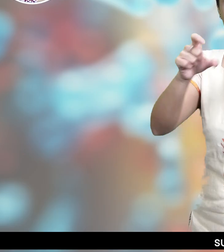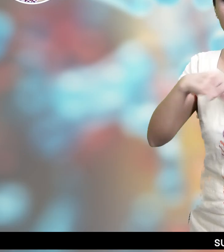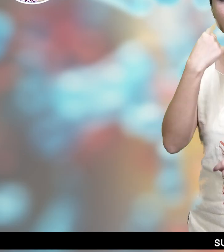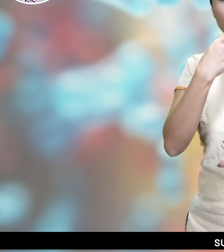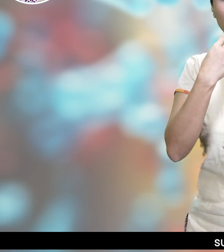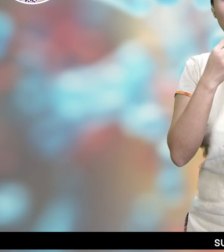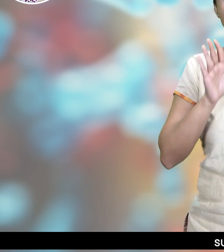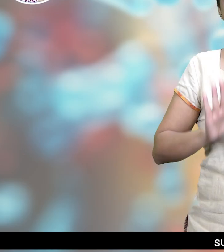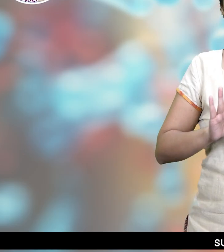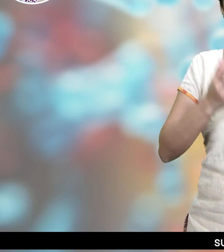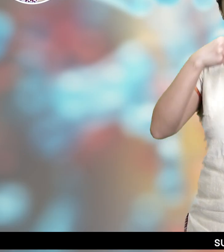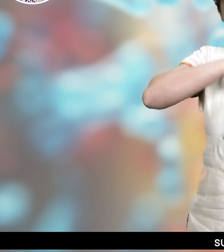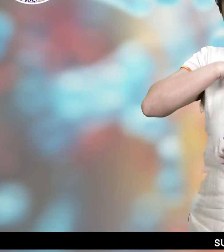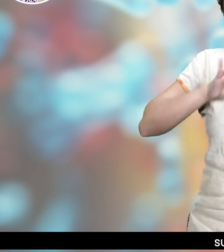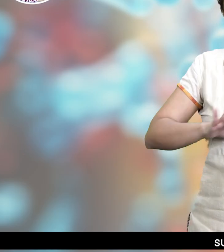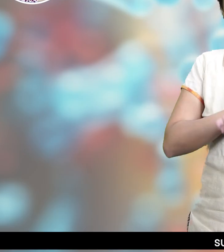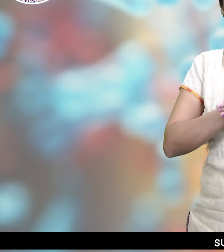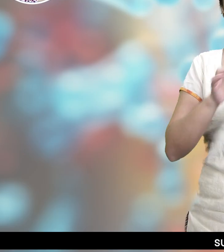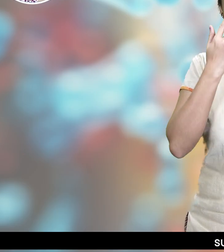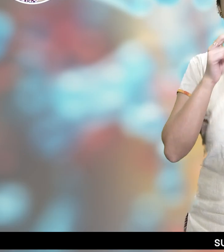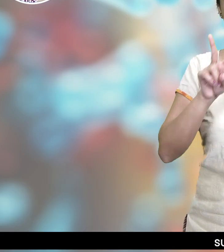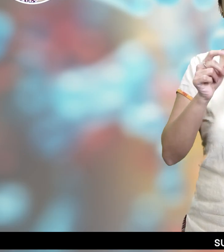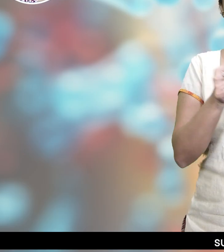from HIV/AIDS.